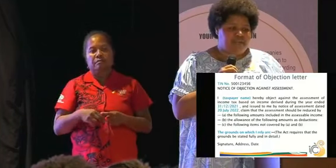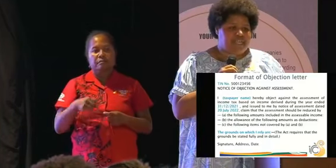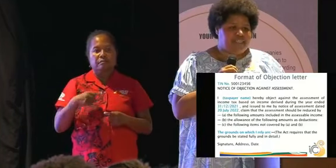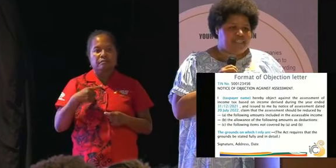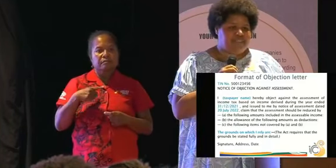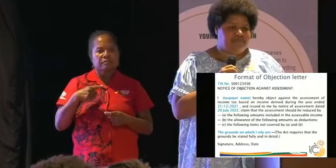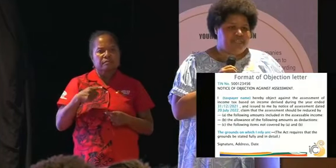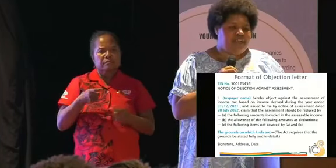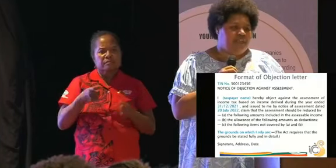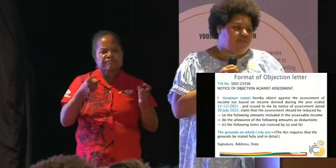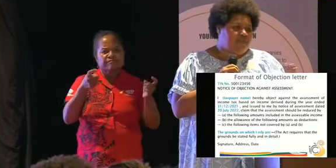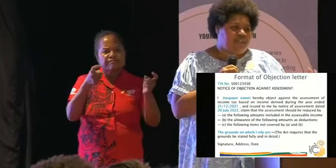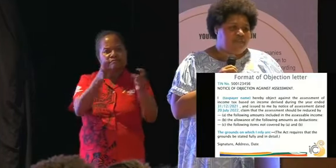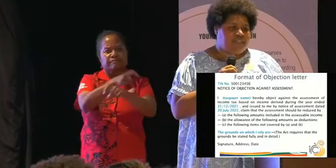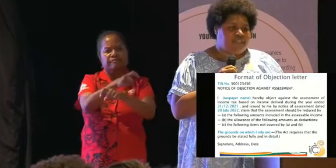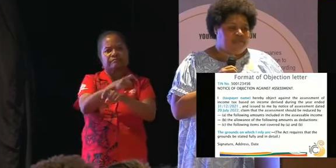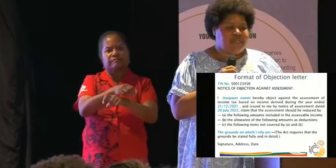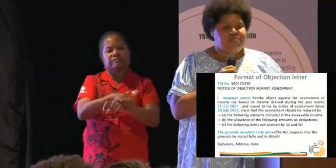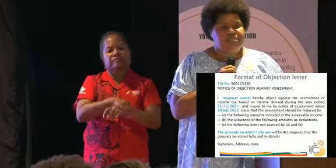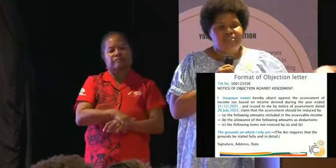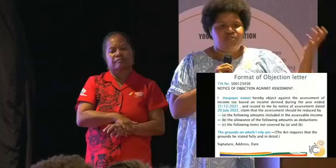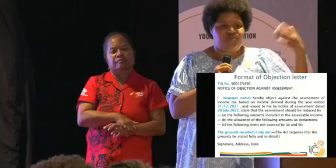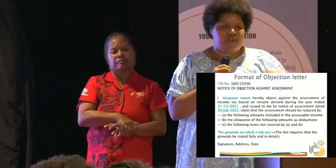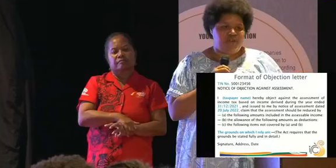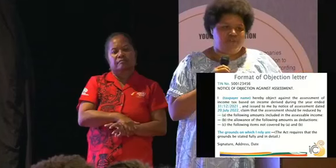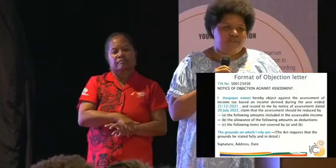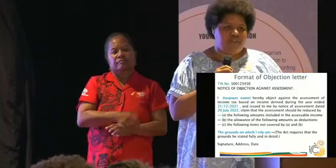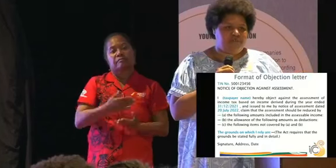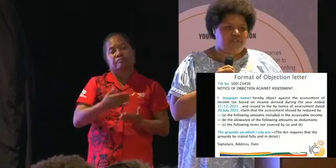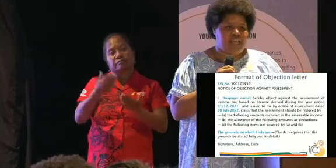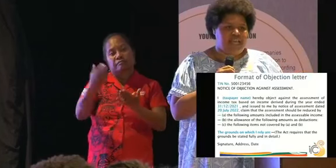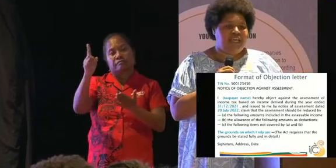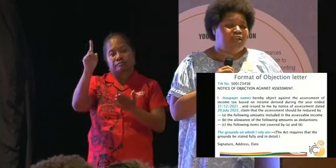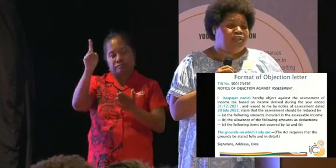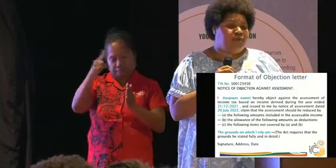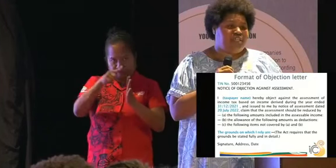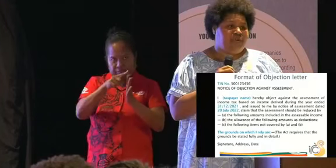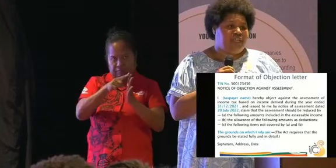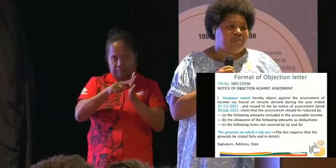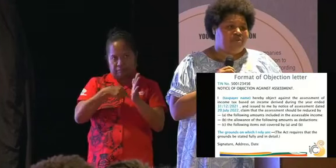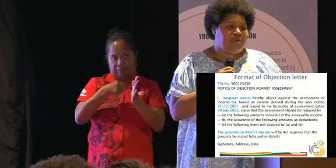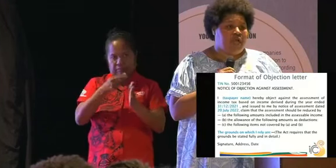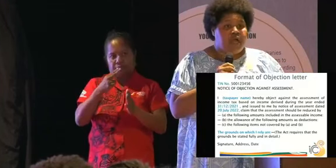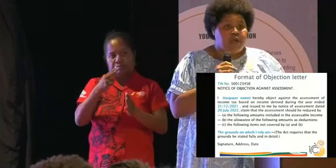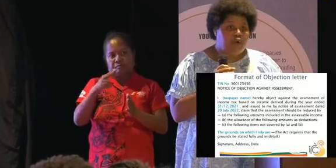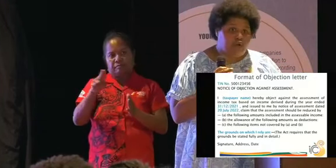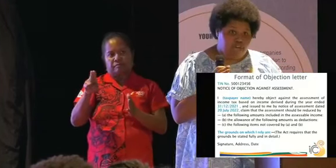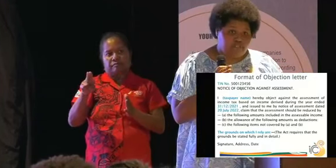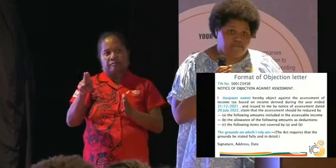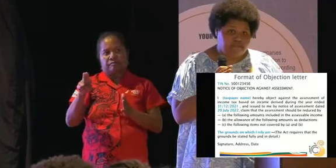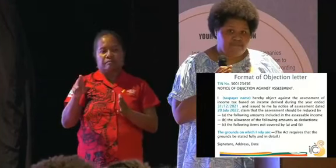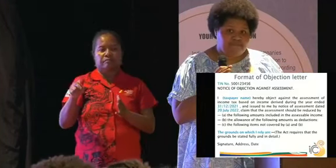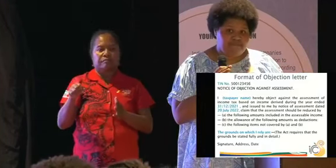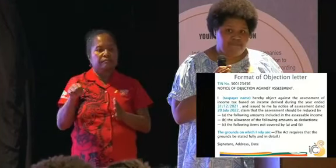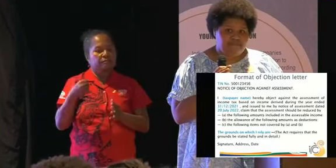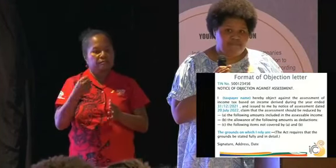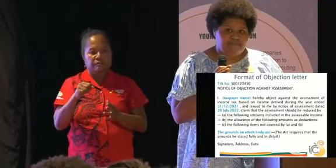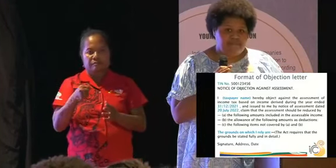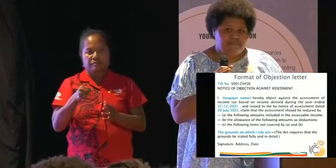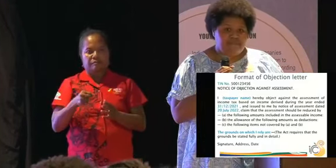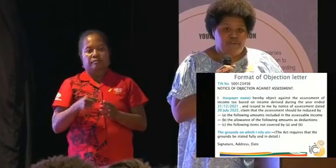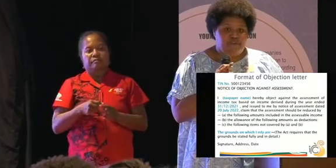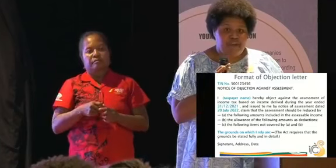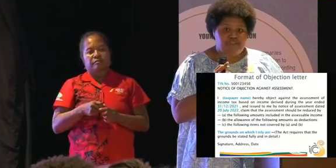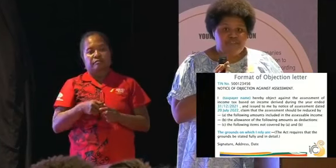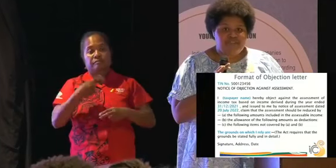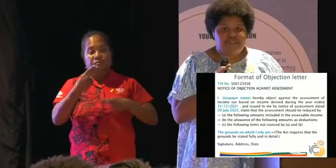Corporate Income Tax Assessment for 31st December. It was issued to me on the 1st of July, 2022. No grounds.